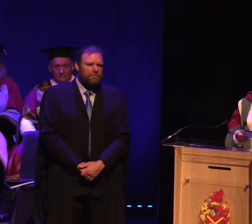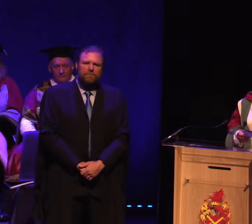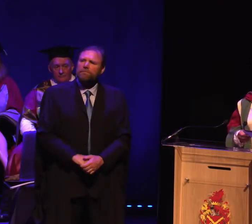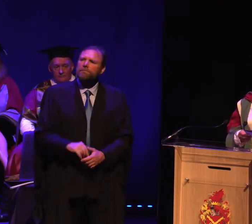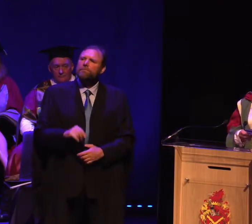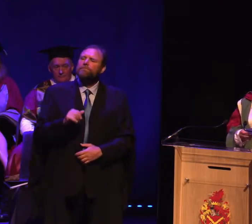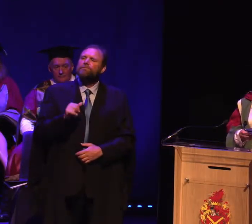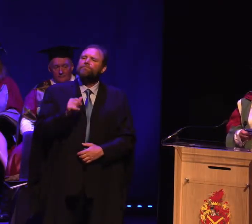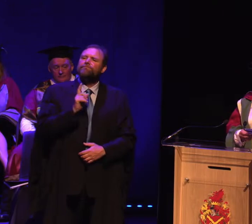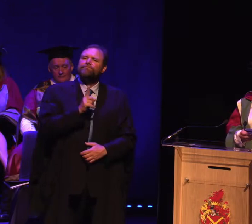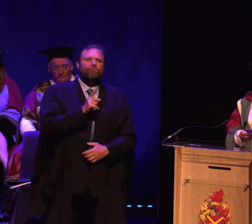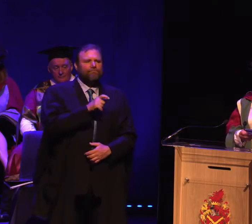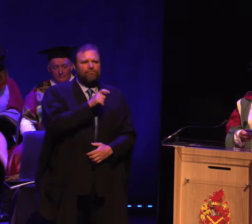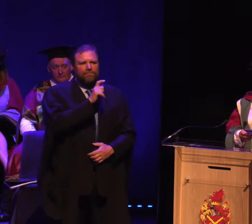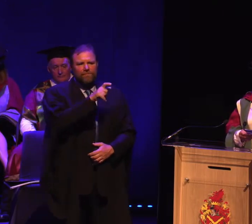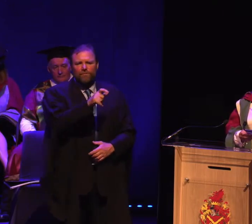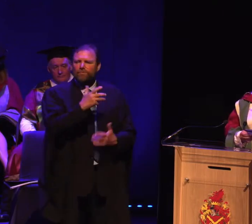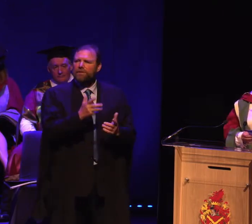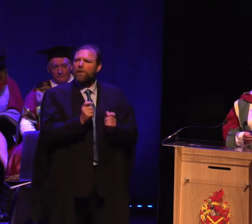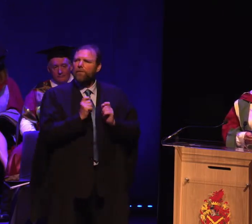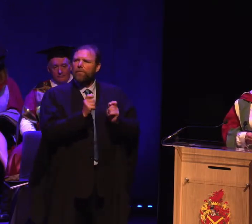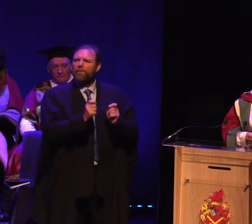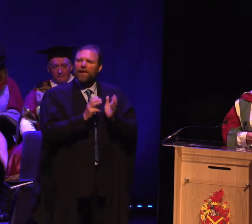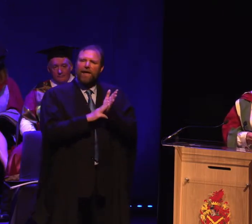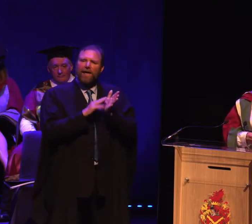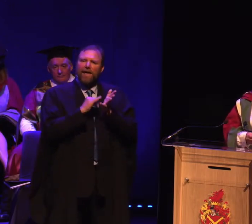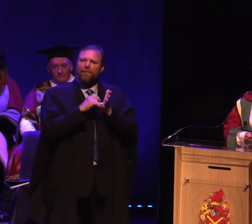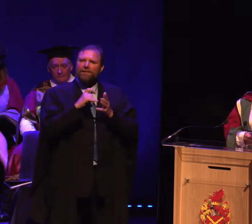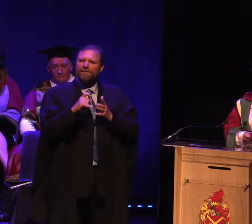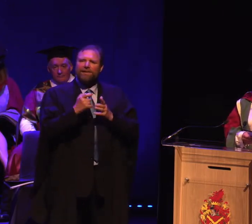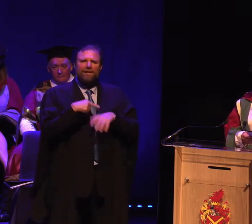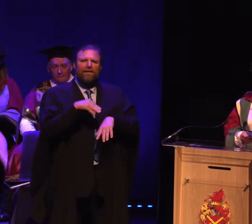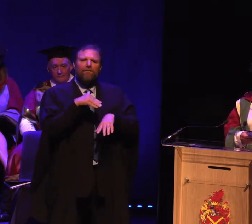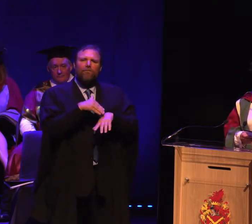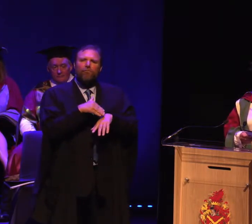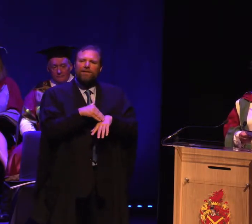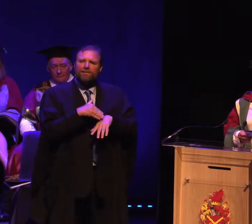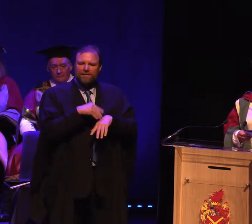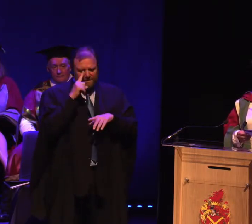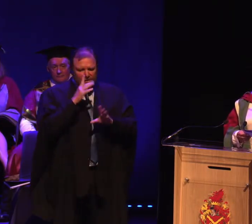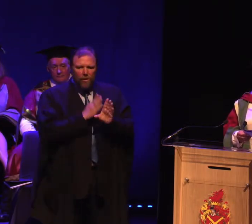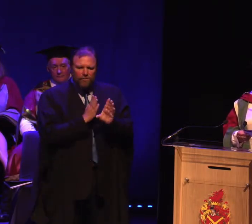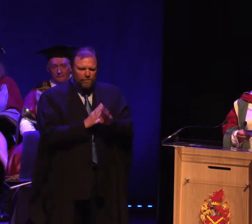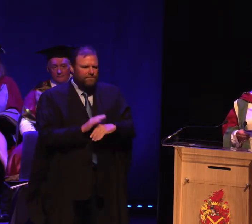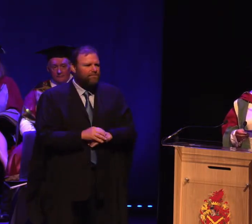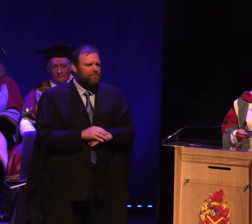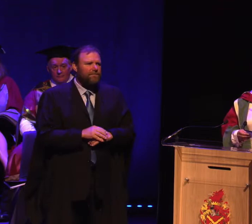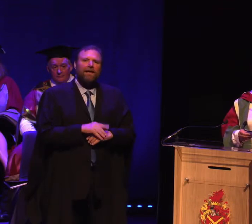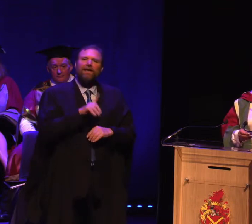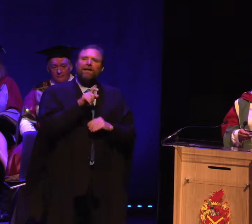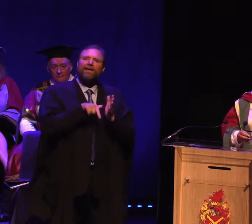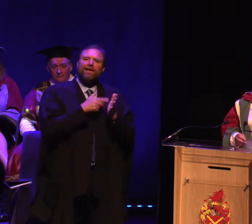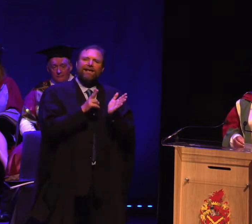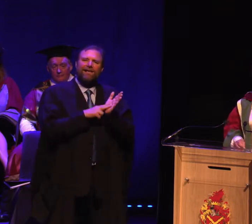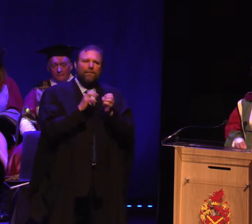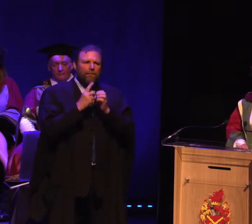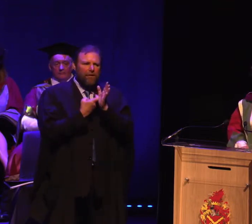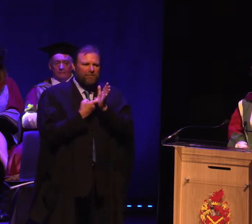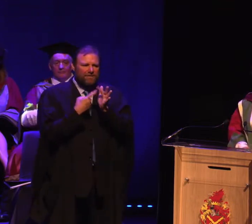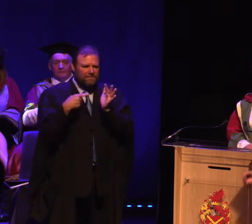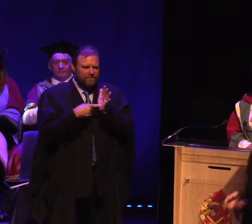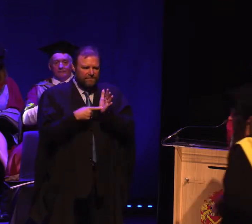So these students are now awarded the Master of Science in Forensic Psychology. Peyton Barrett.